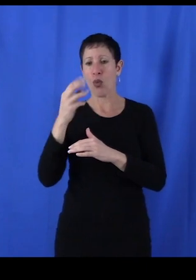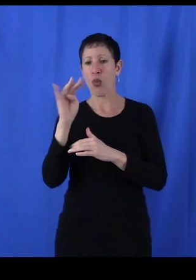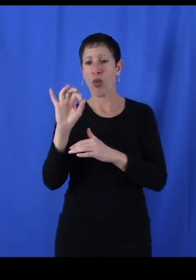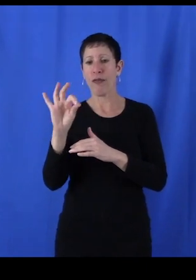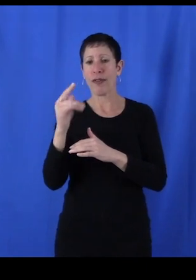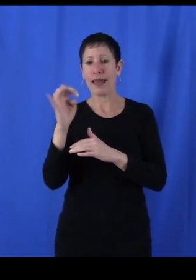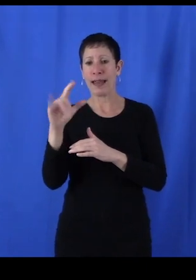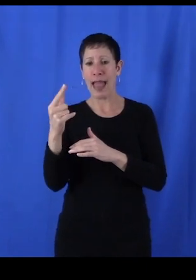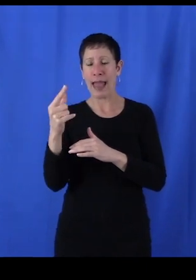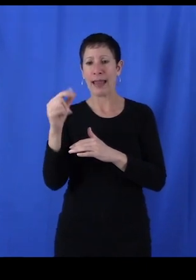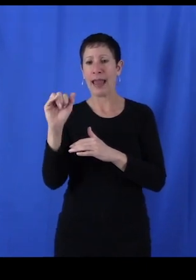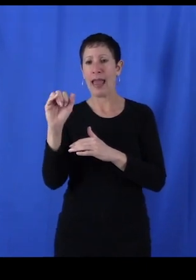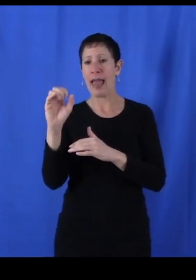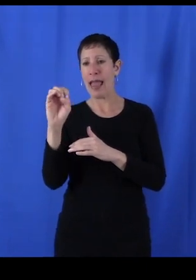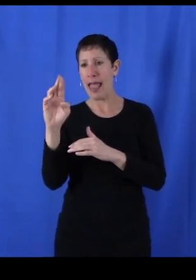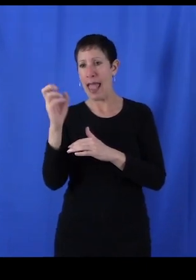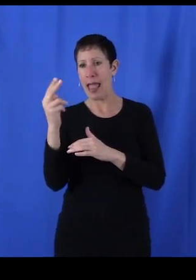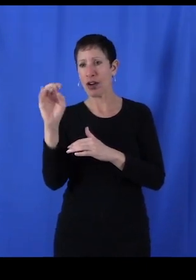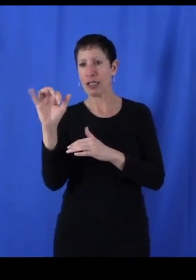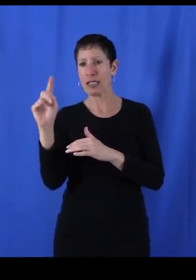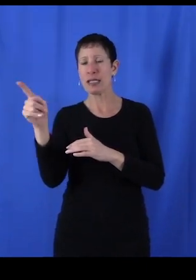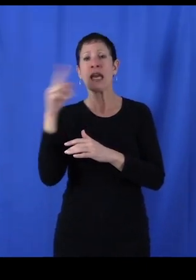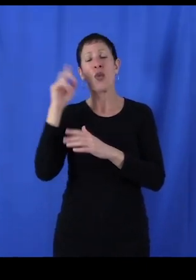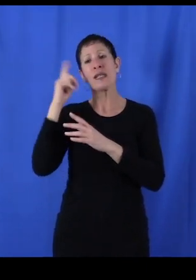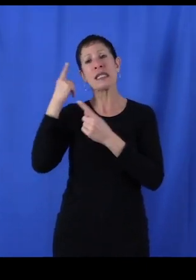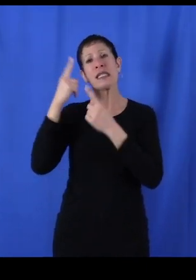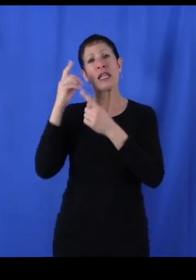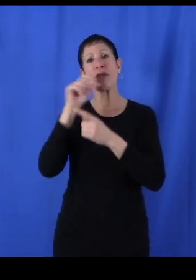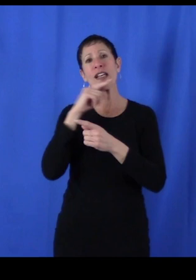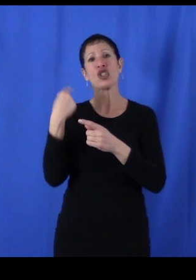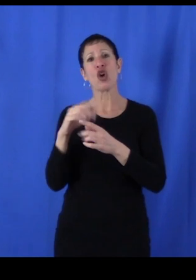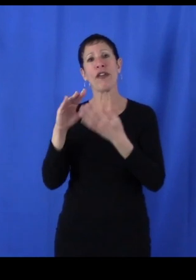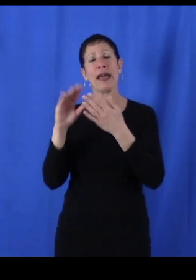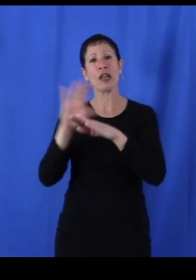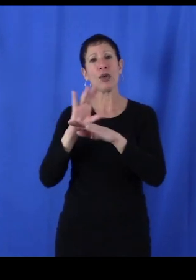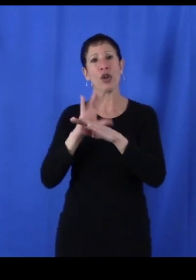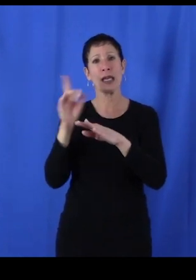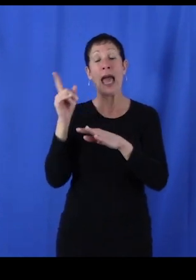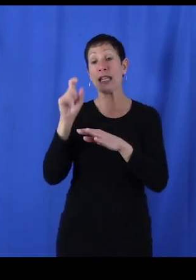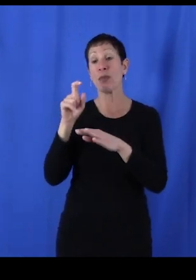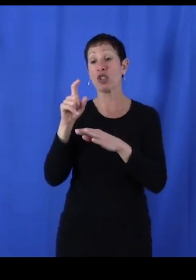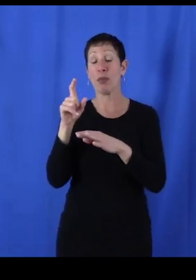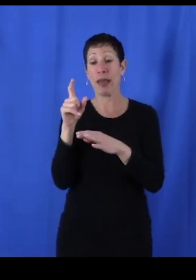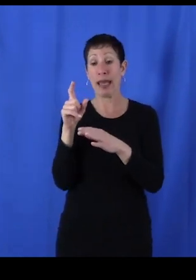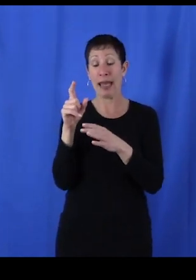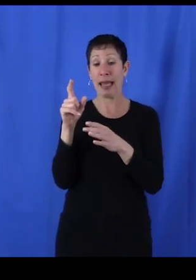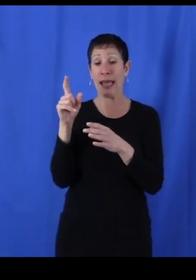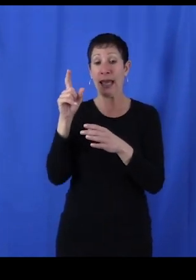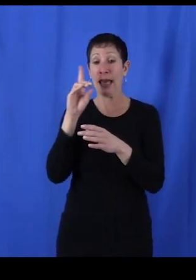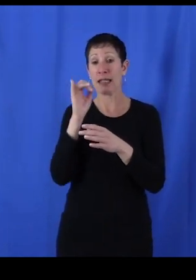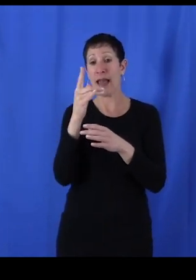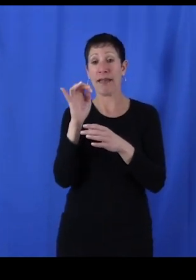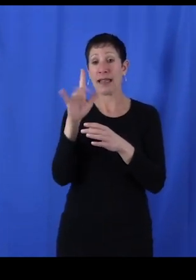looking at Soviet computing, and they had this fascinating, as you must know, it was supposed to be dialectic. It wasn't, you know, binary is bad, so we